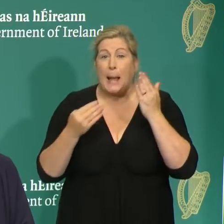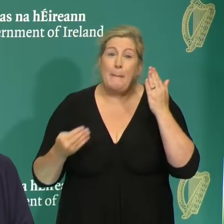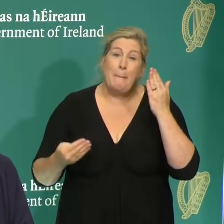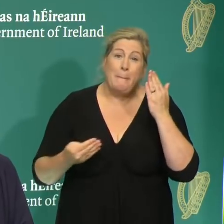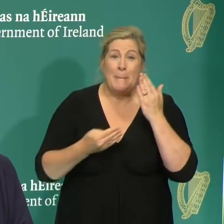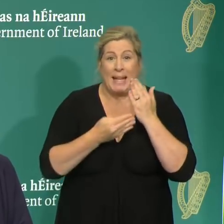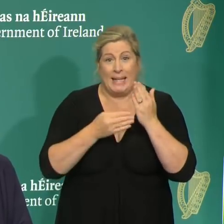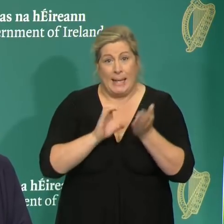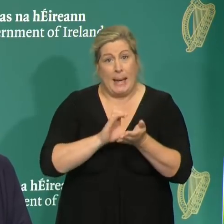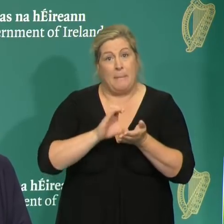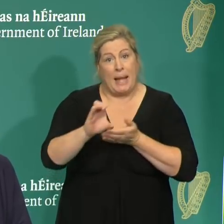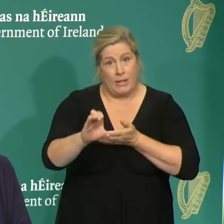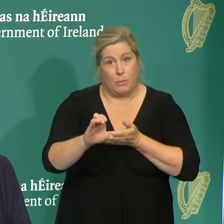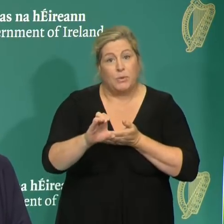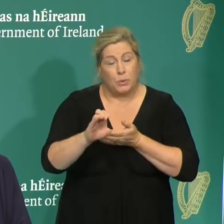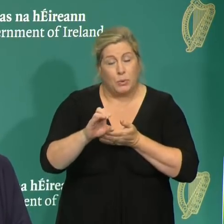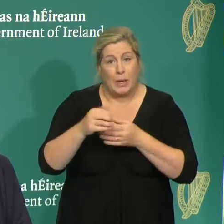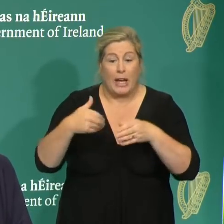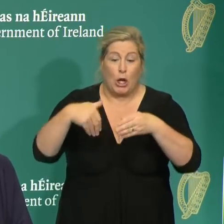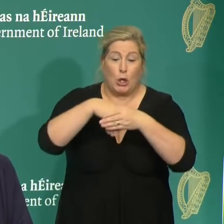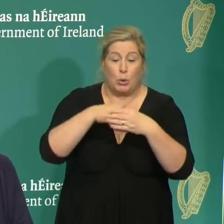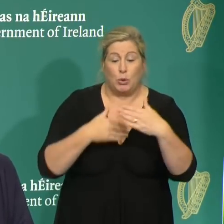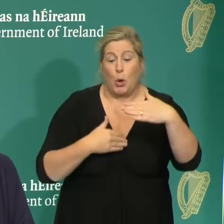to and including the 14th of July.